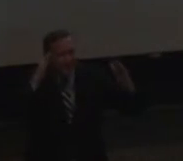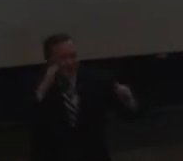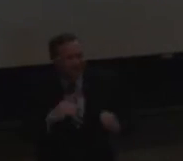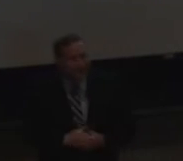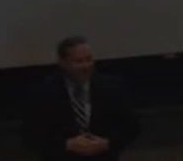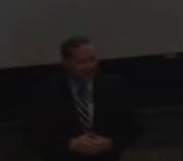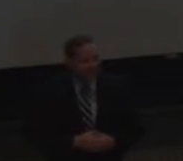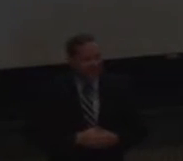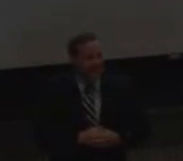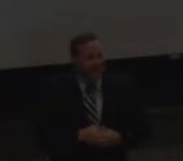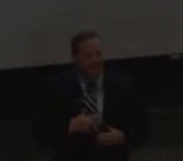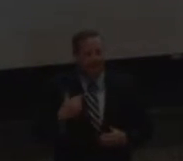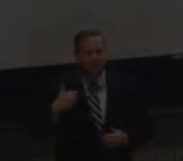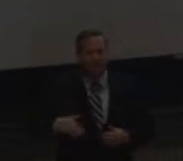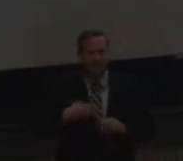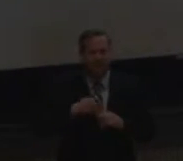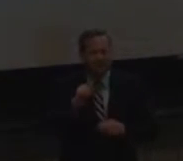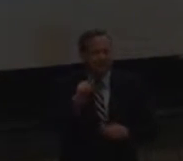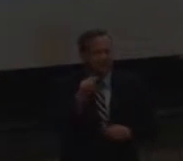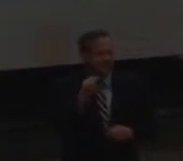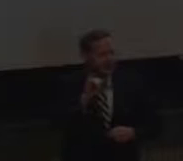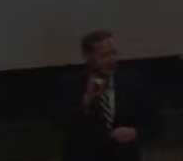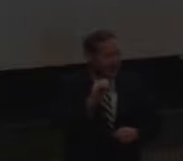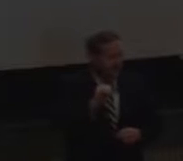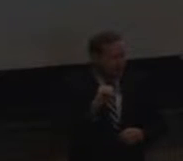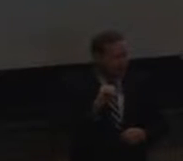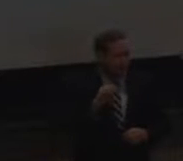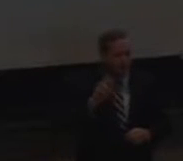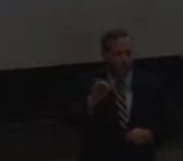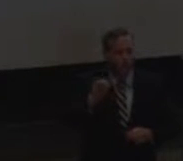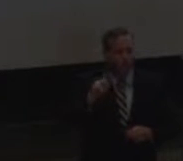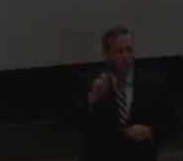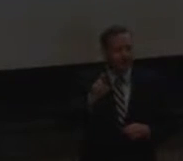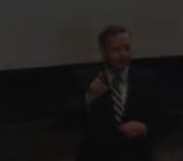Good afternoon, everyone. My name is Tim Riker.